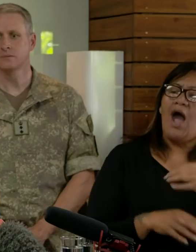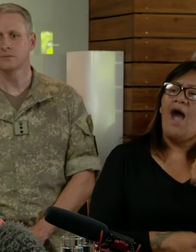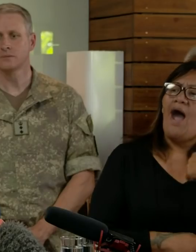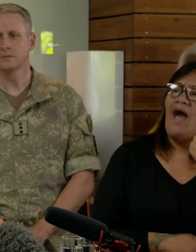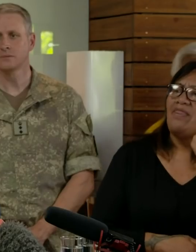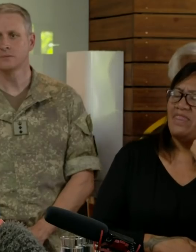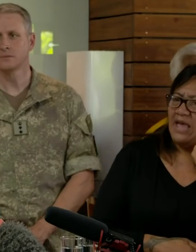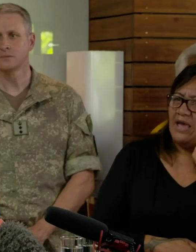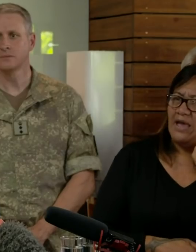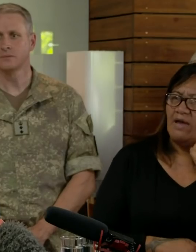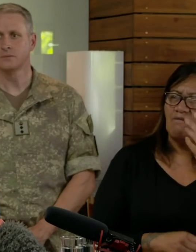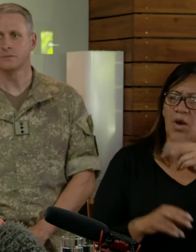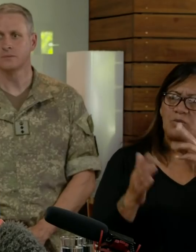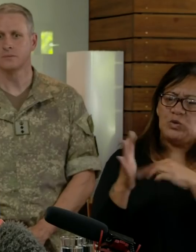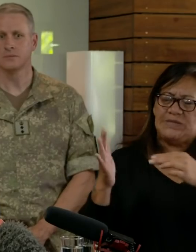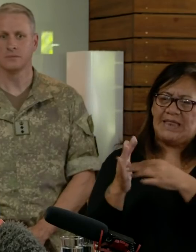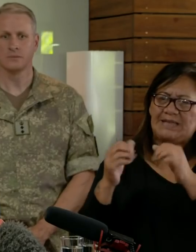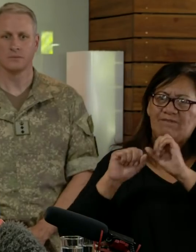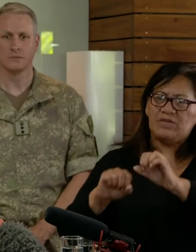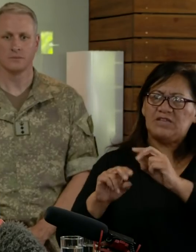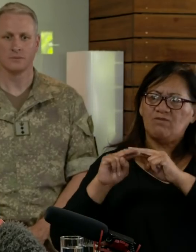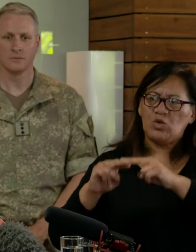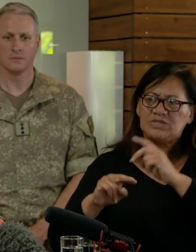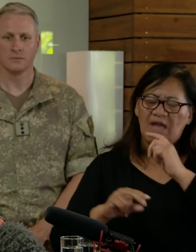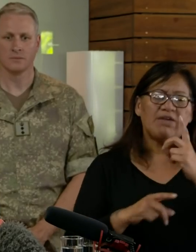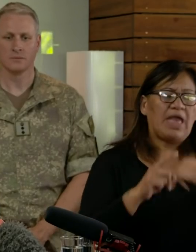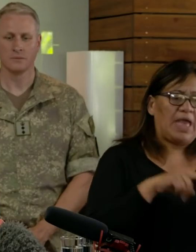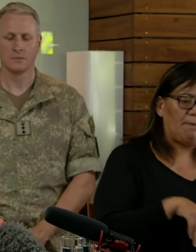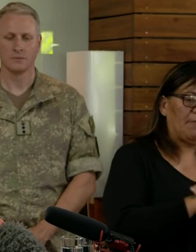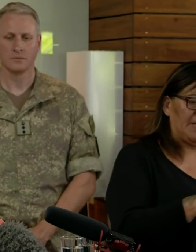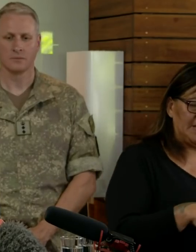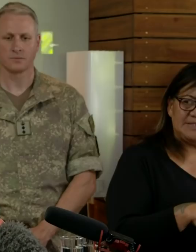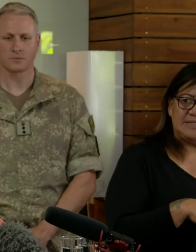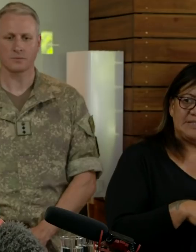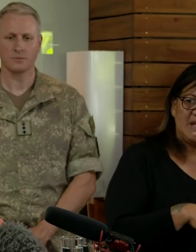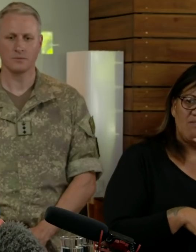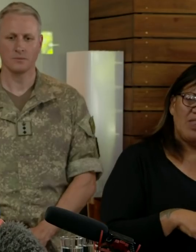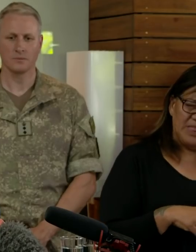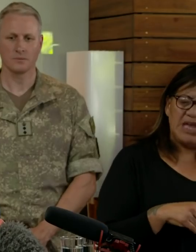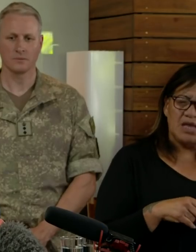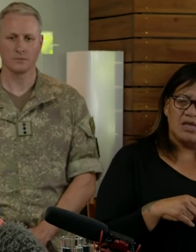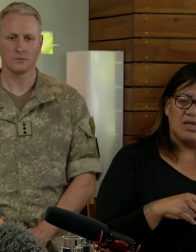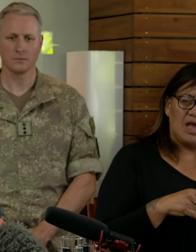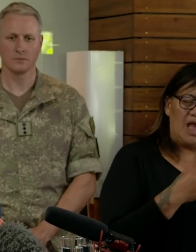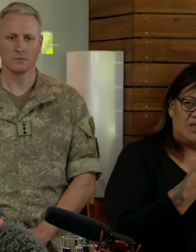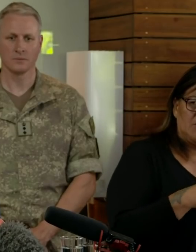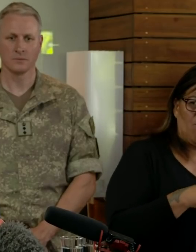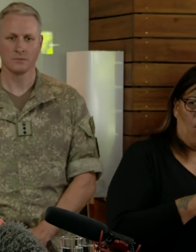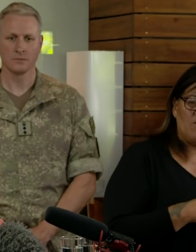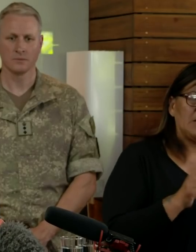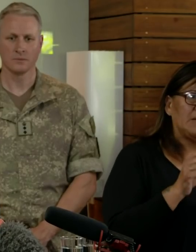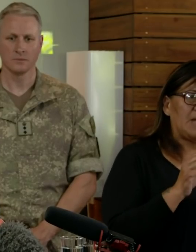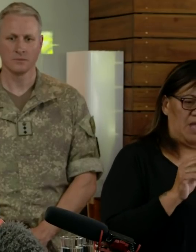was between New Zealand Defence Force staff and police staff. I think the DDR was involved and one of the